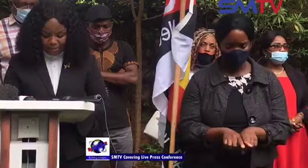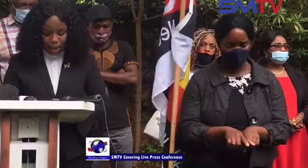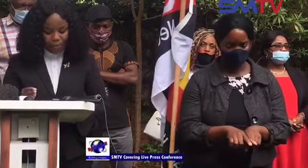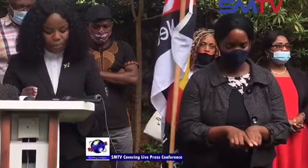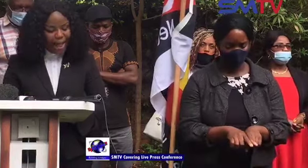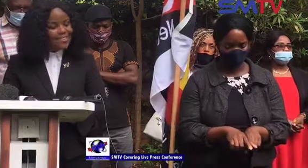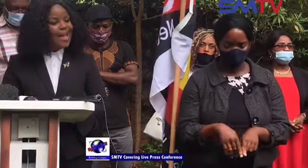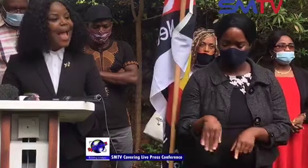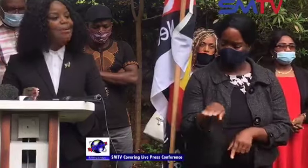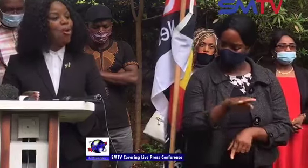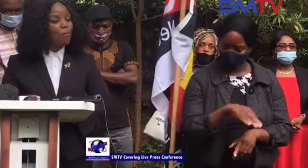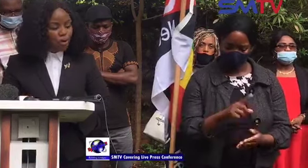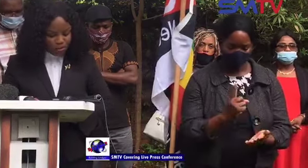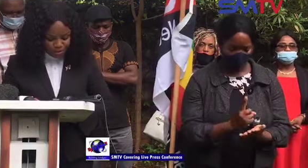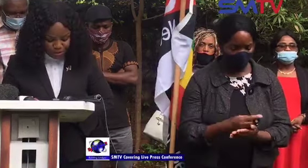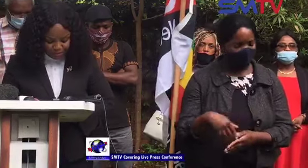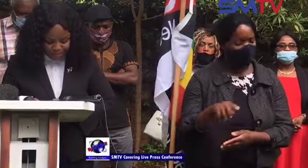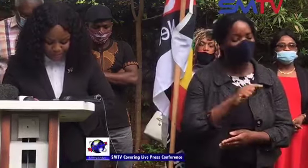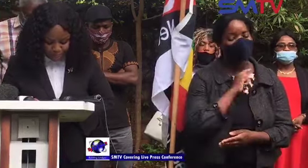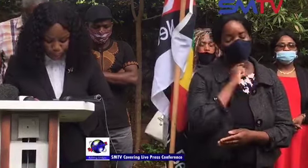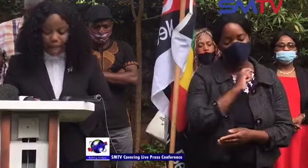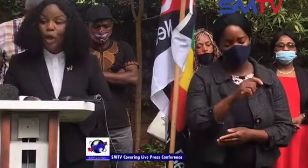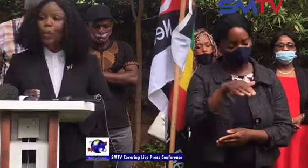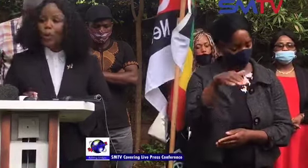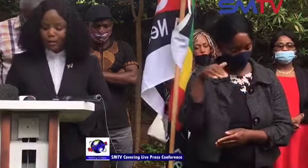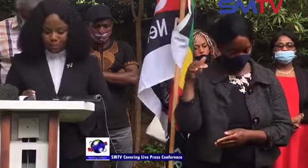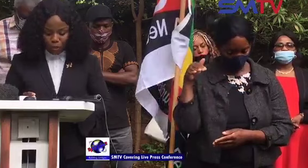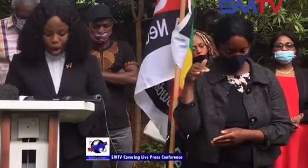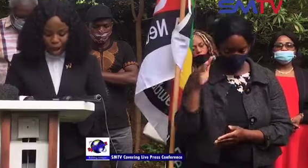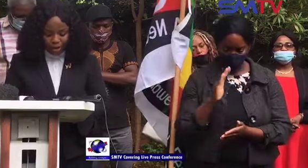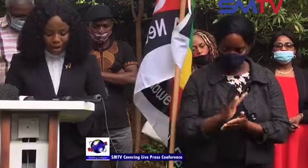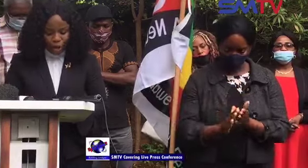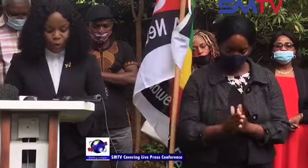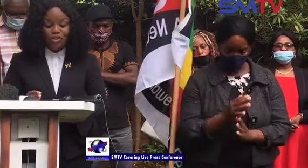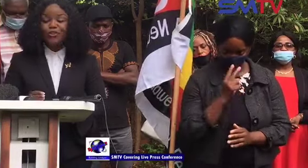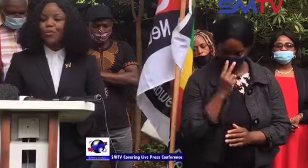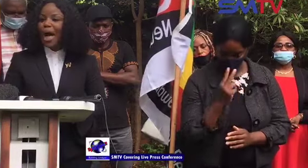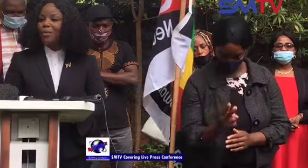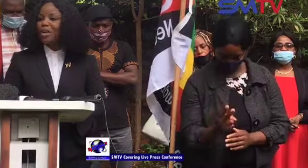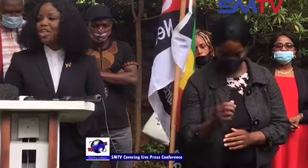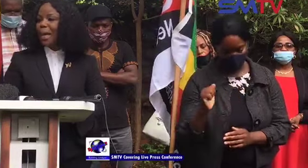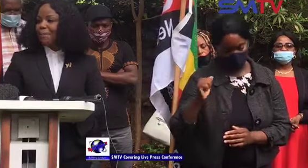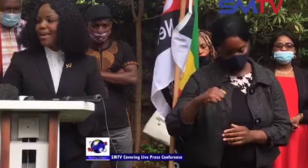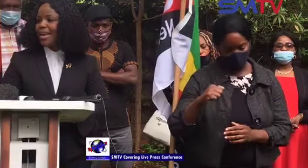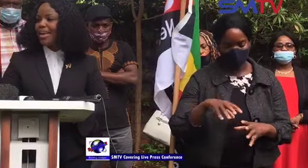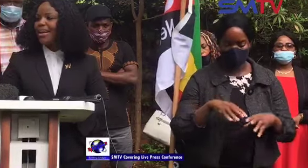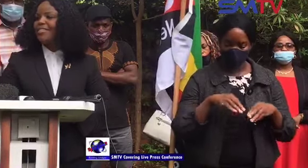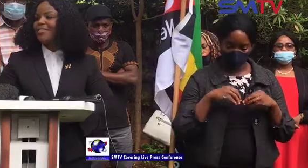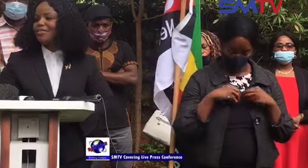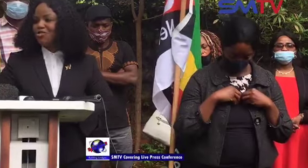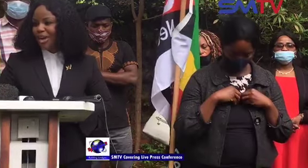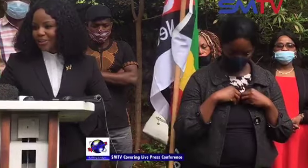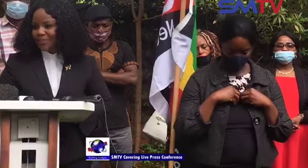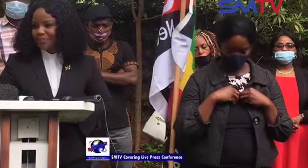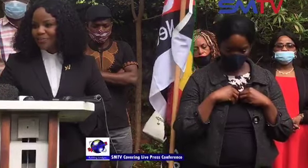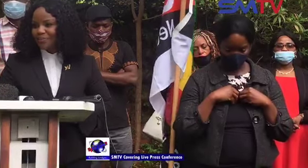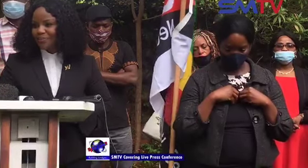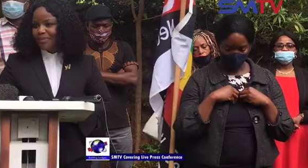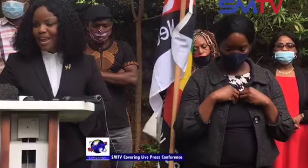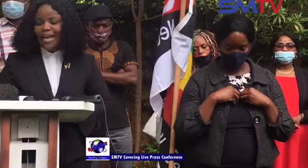better, brighter, and more prosperous Zimbabwe will be won, which is why we're championing the